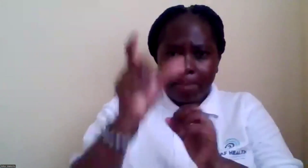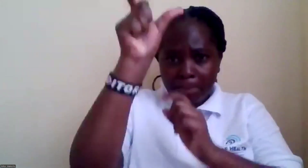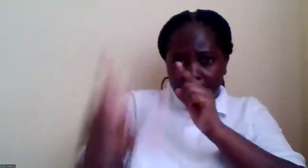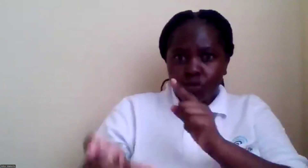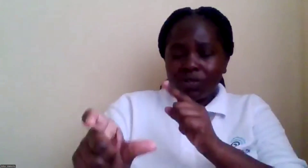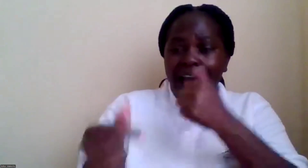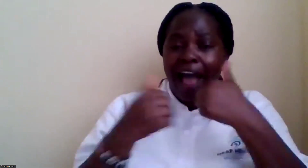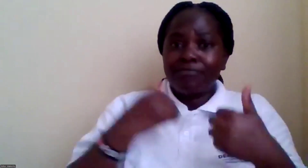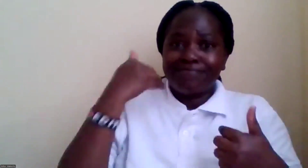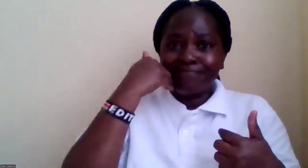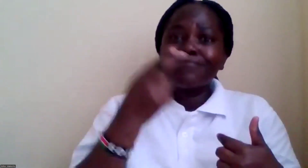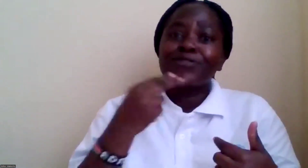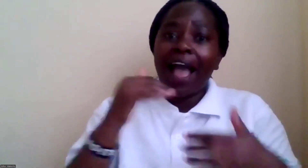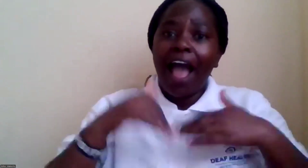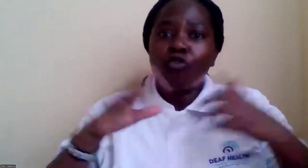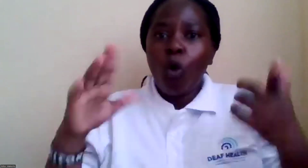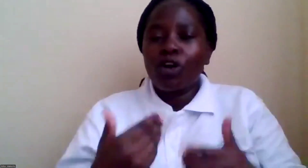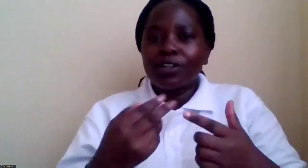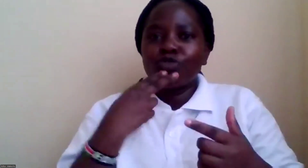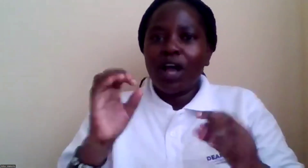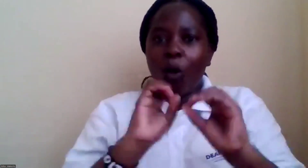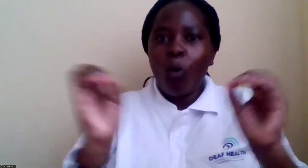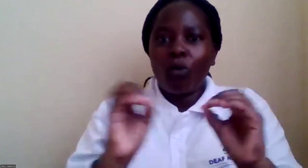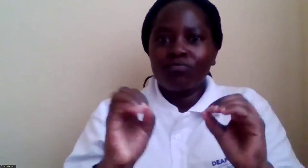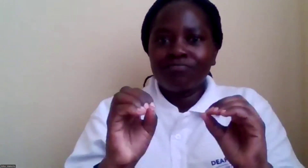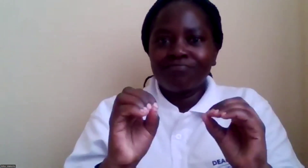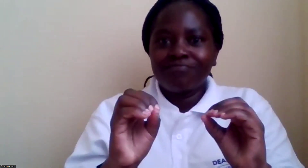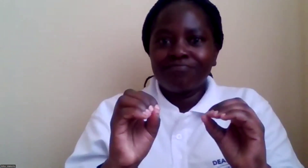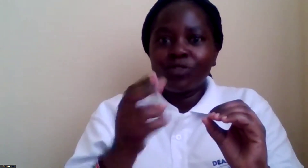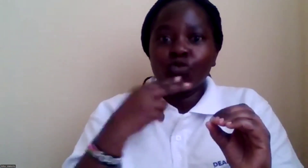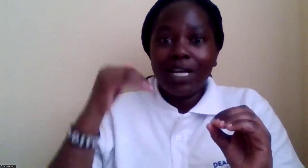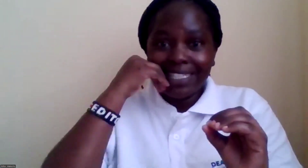to prevent. Maybe just want to clarify on that.